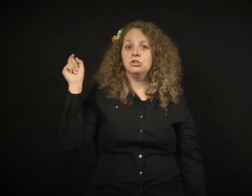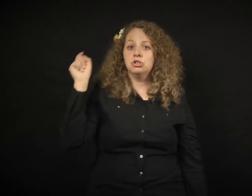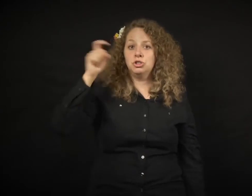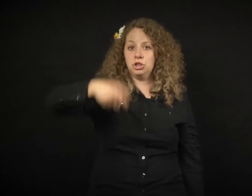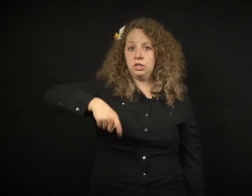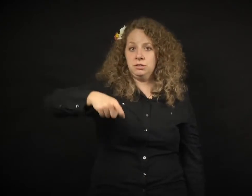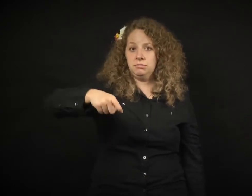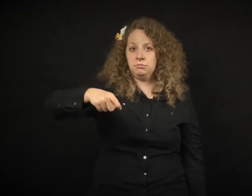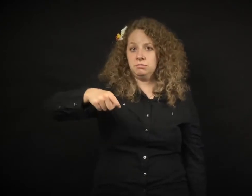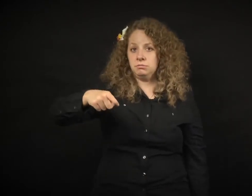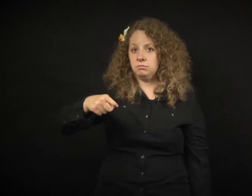Should